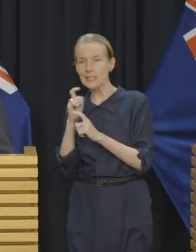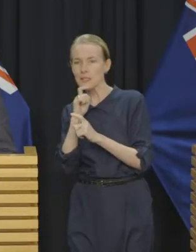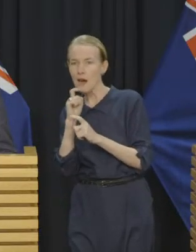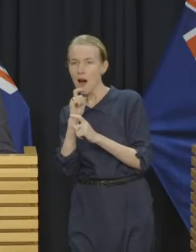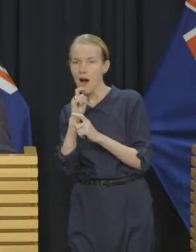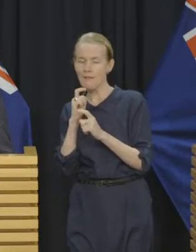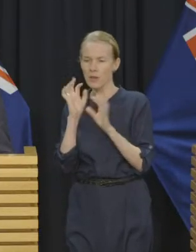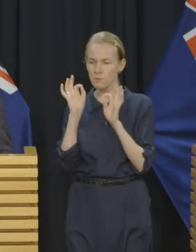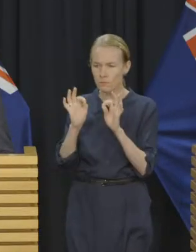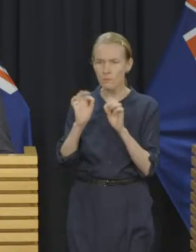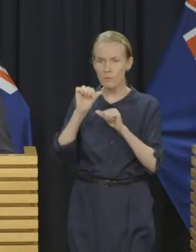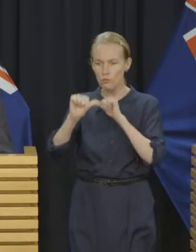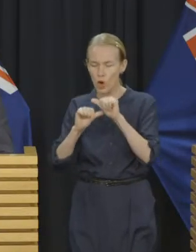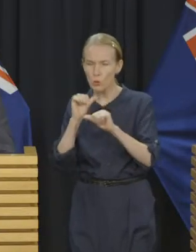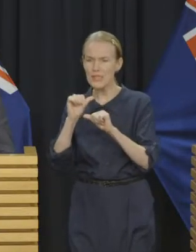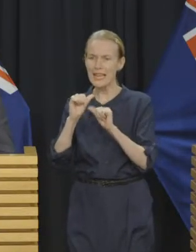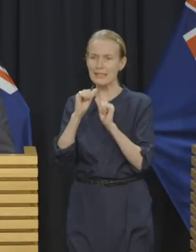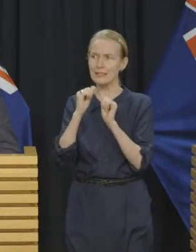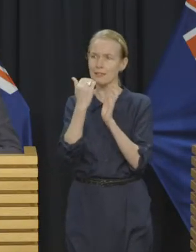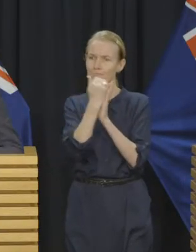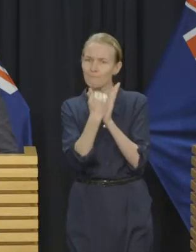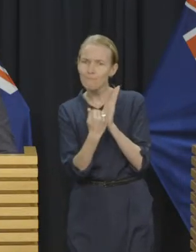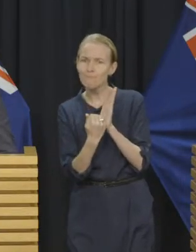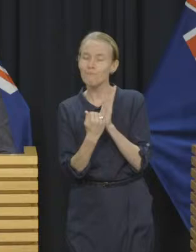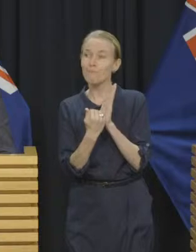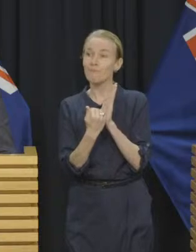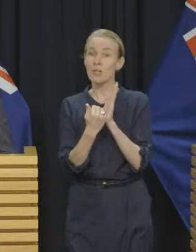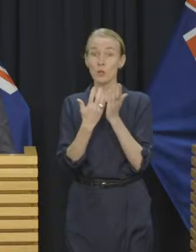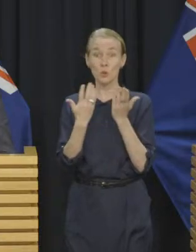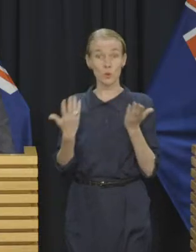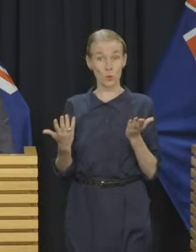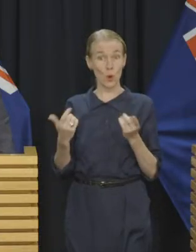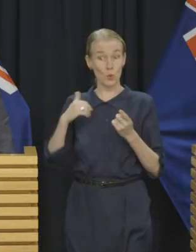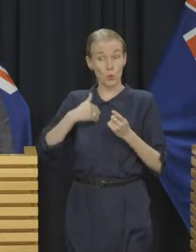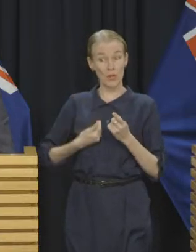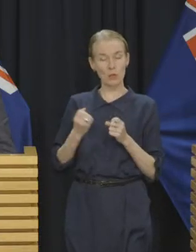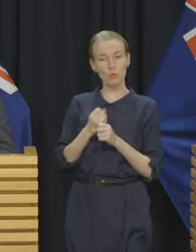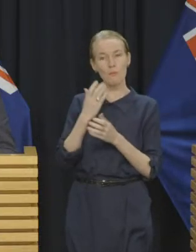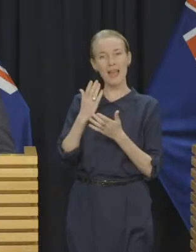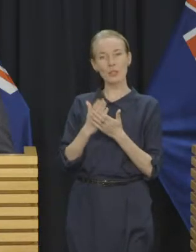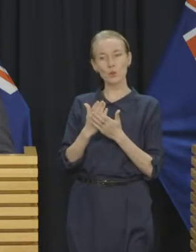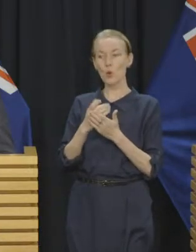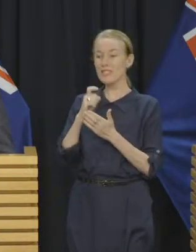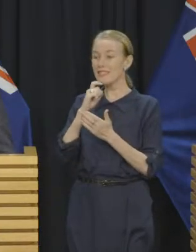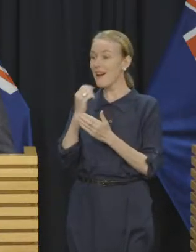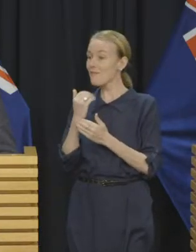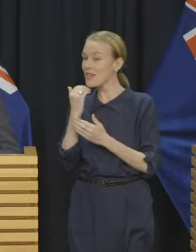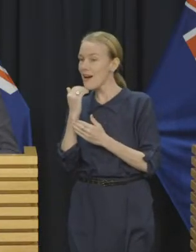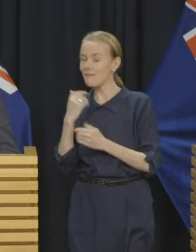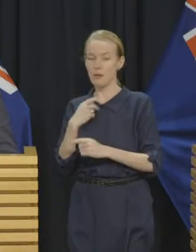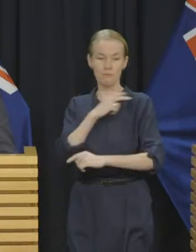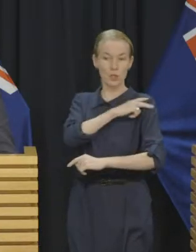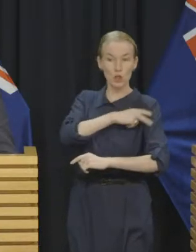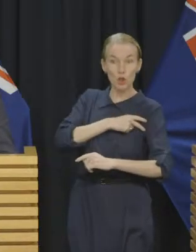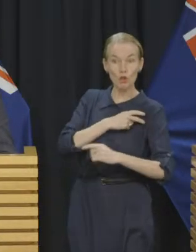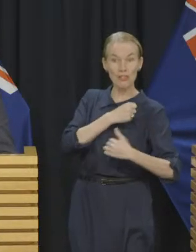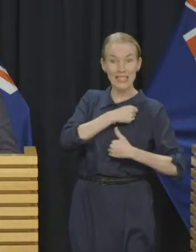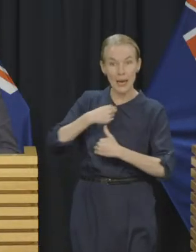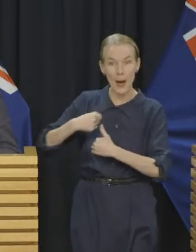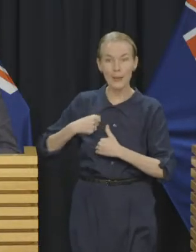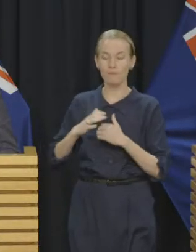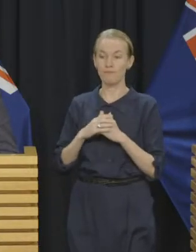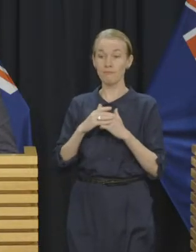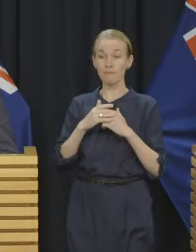question of how many hotels do we have that we can put people in. You've then got to have a whole lot of other things to support that, including the security, including the health